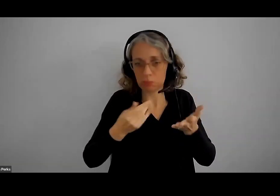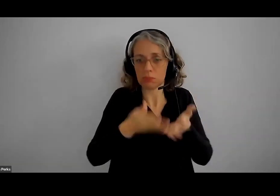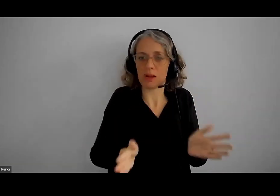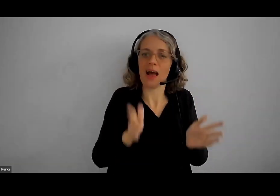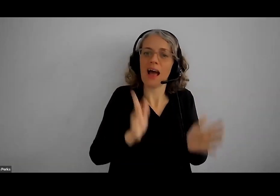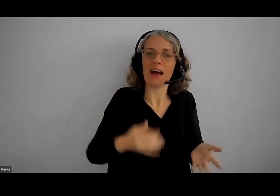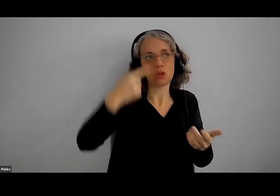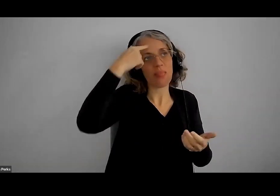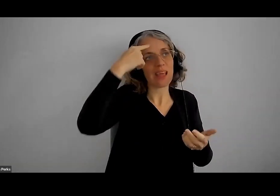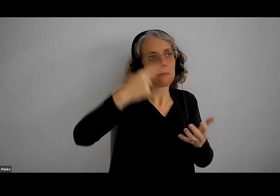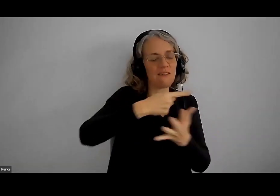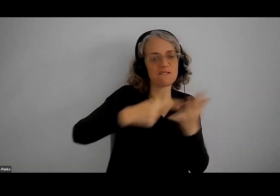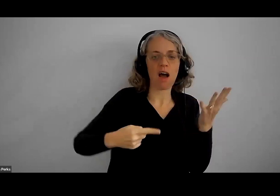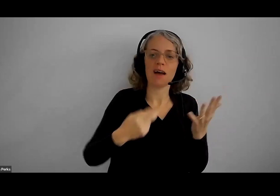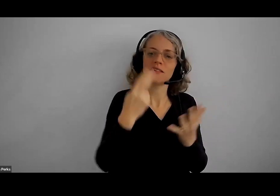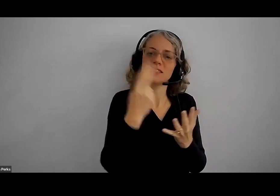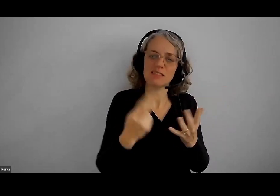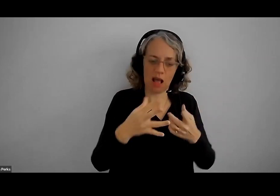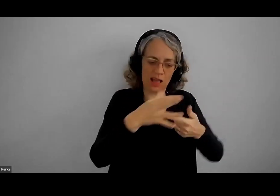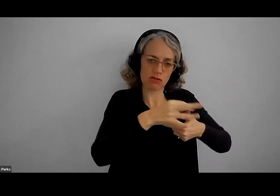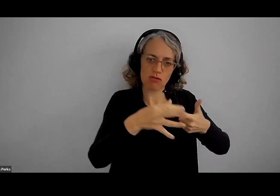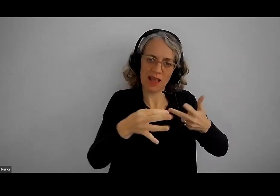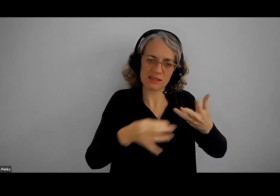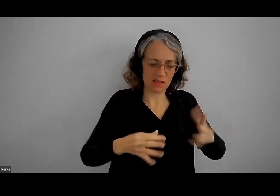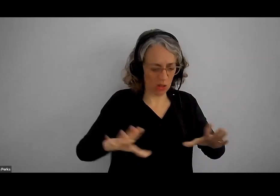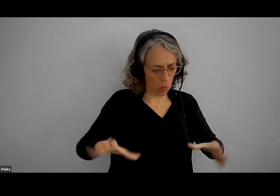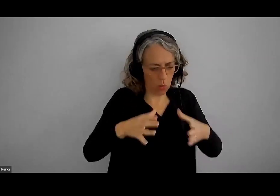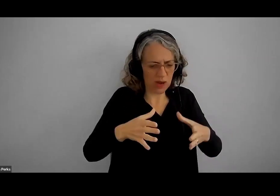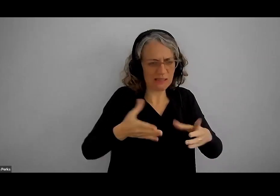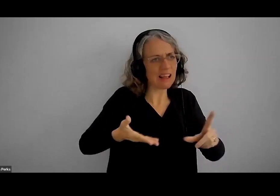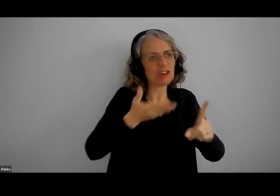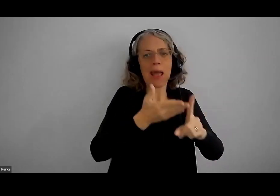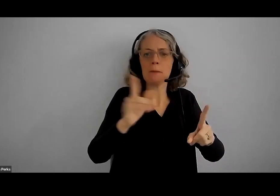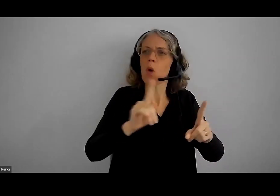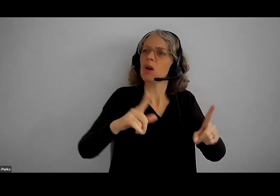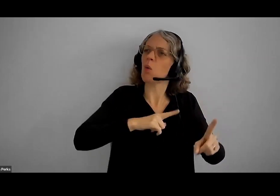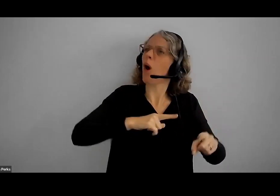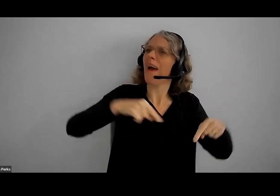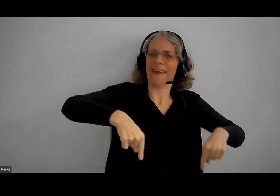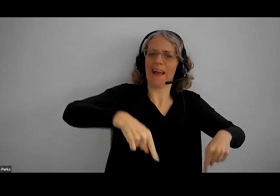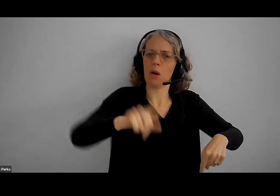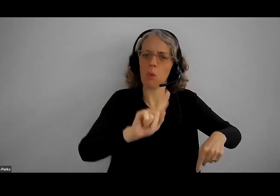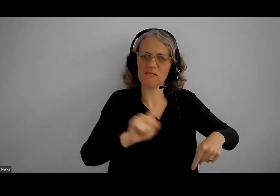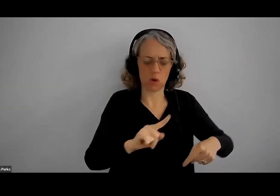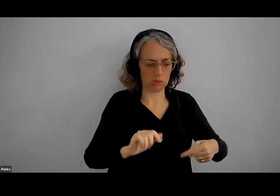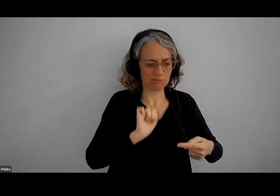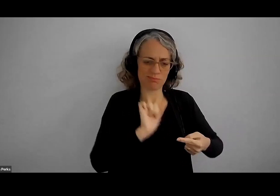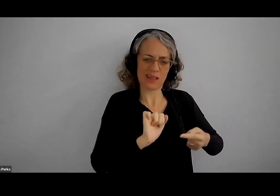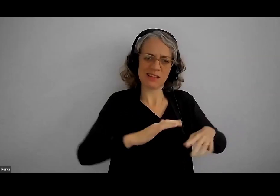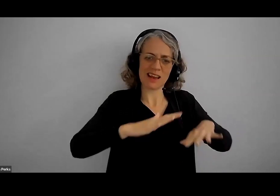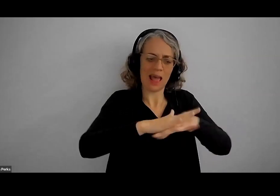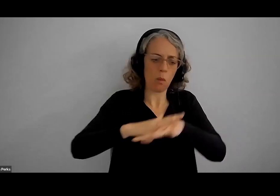traits. What is the purpose of this organization? Why does it even exist in the world? What are its networks of